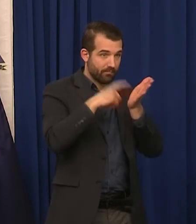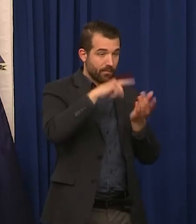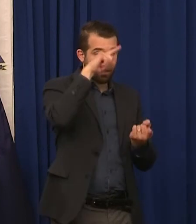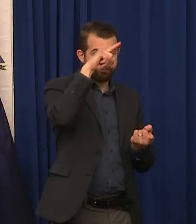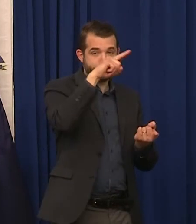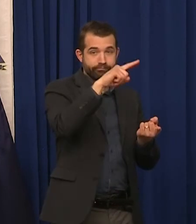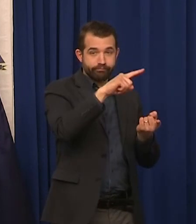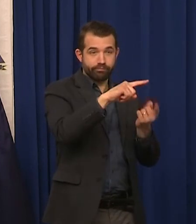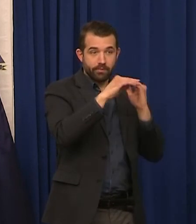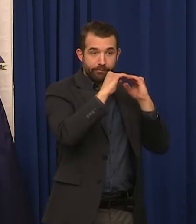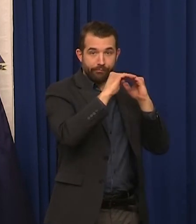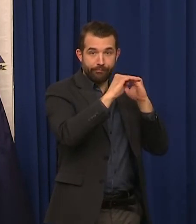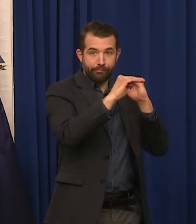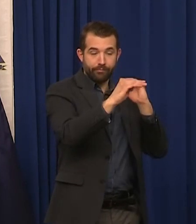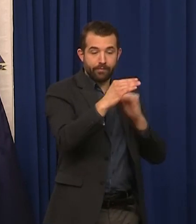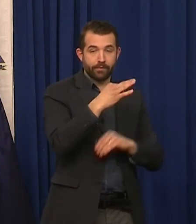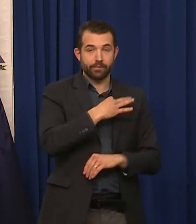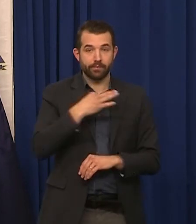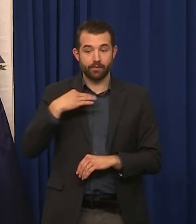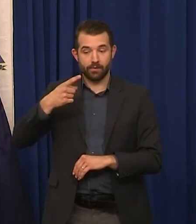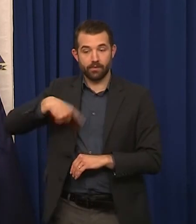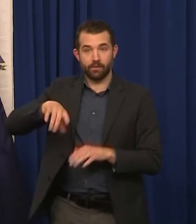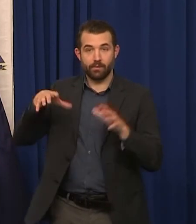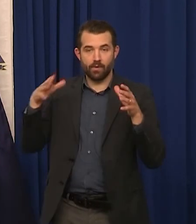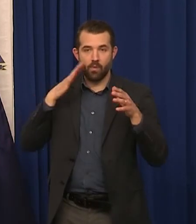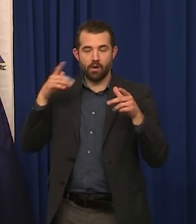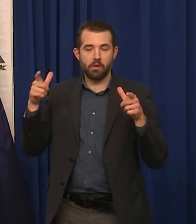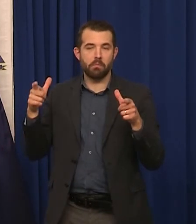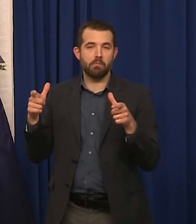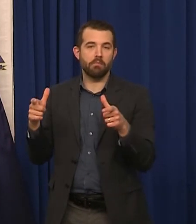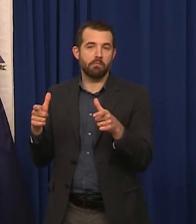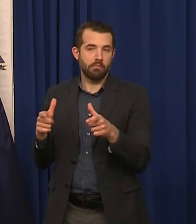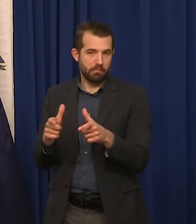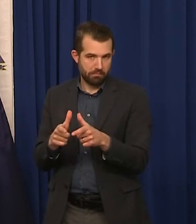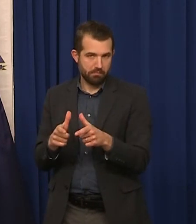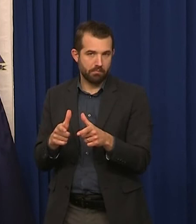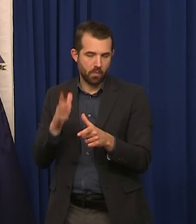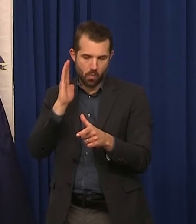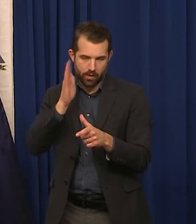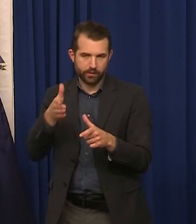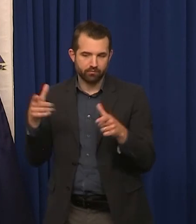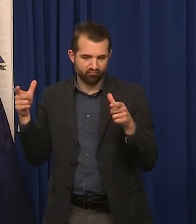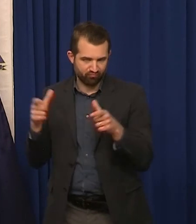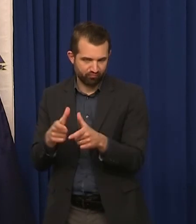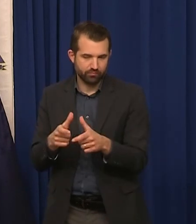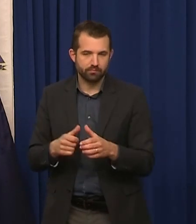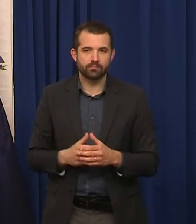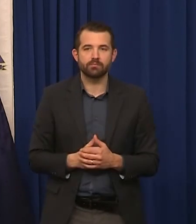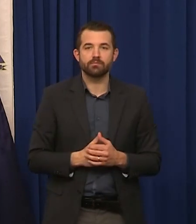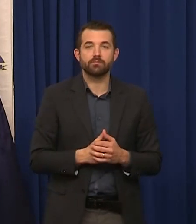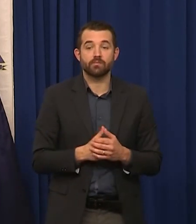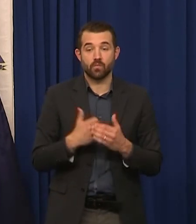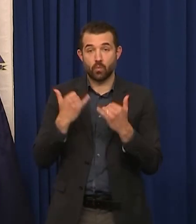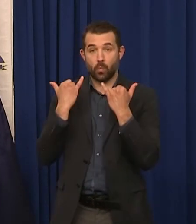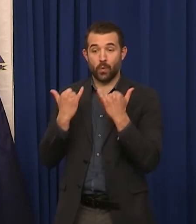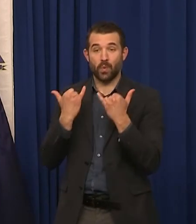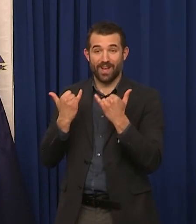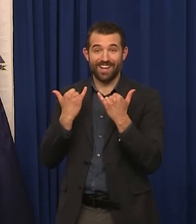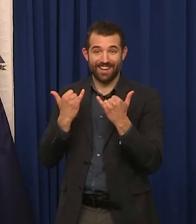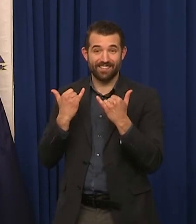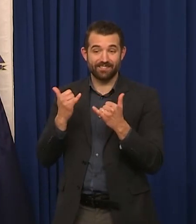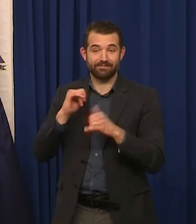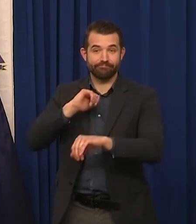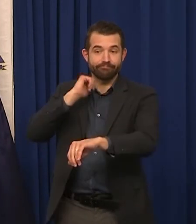commensurate to that, there would be a decrease in the number of contact tracers that would be needed. And right now, given the structure of the public health system in